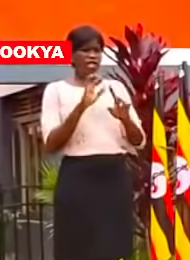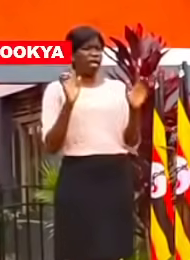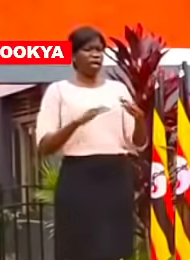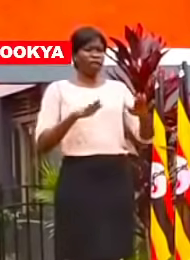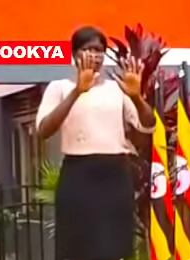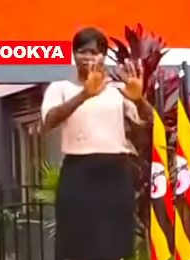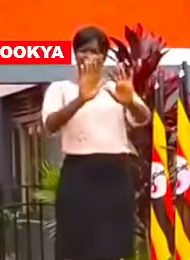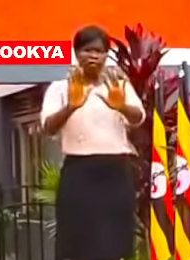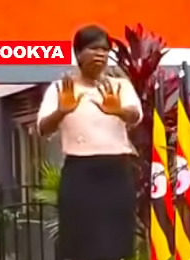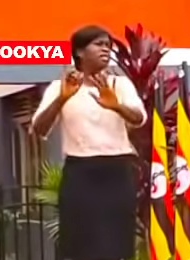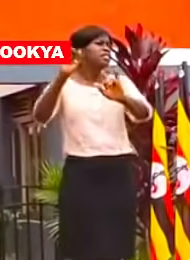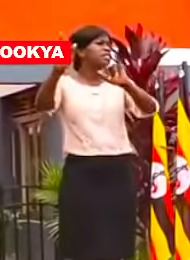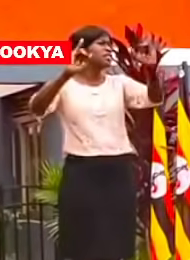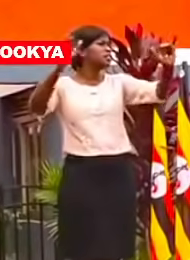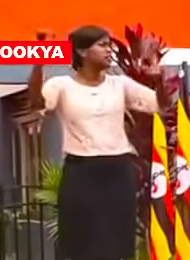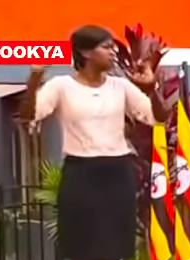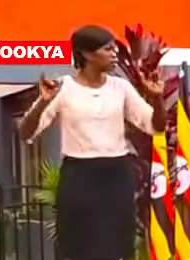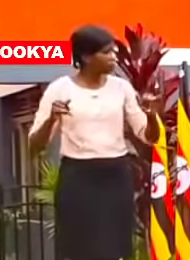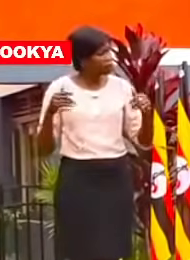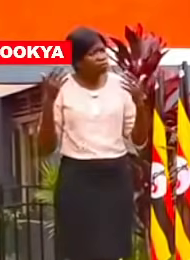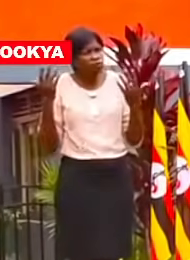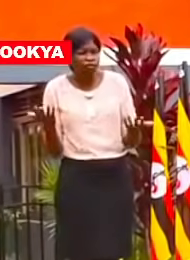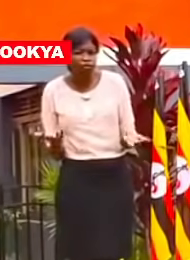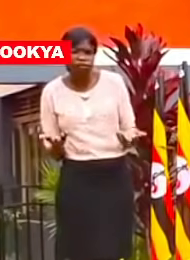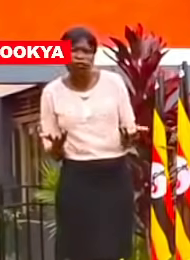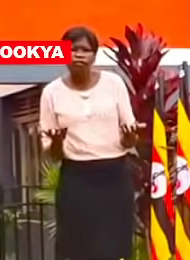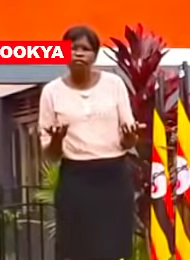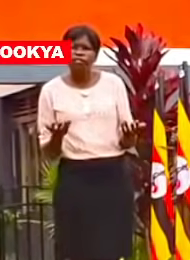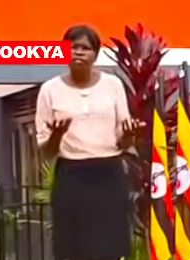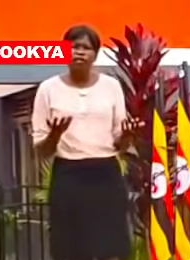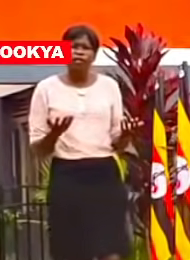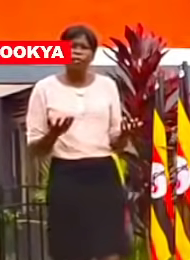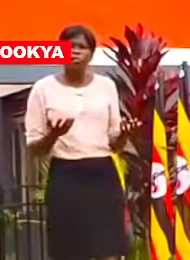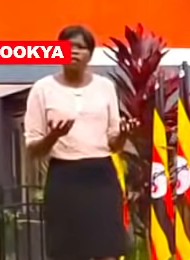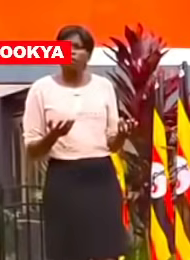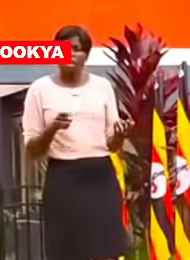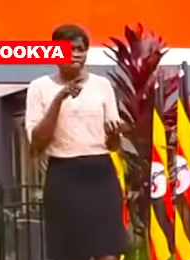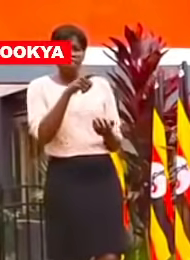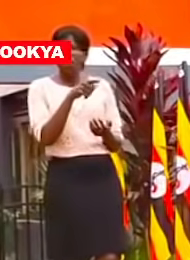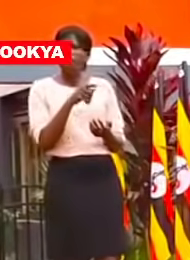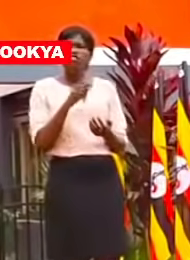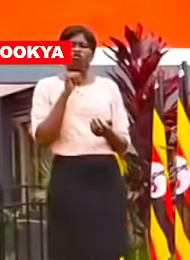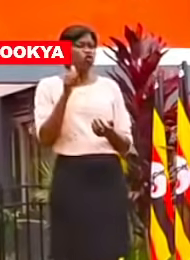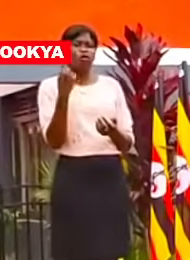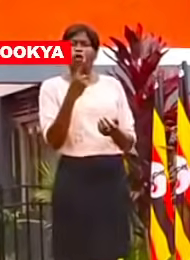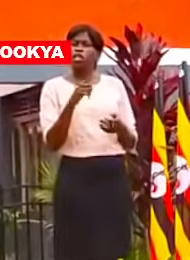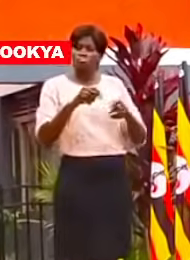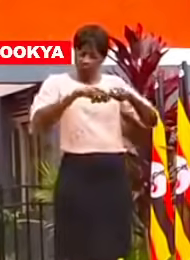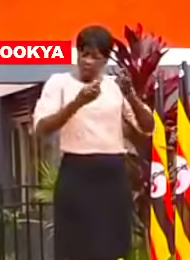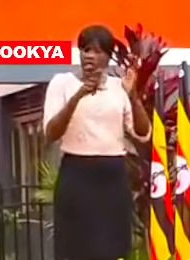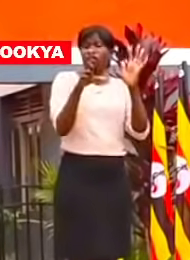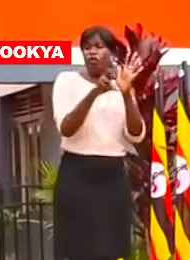don't come to government offices to access services and so on. And that is not only illegal,